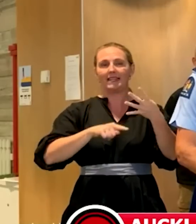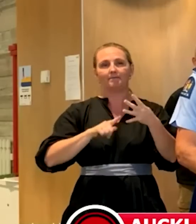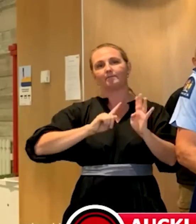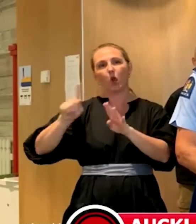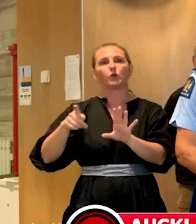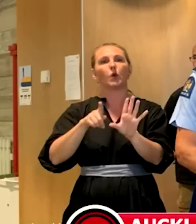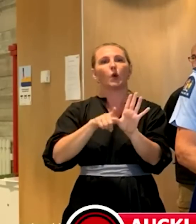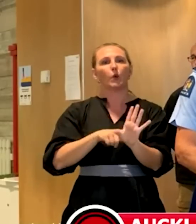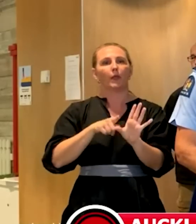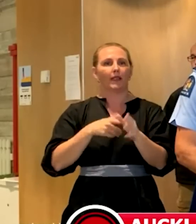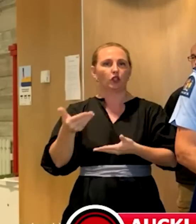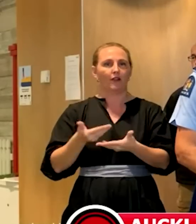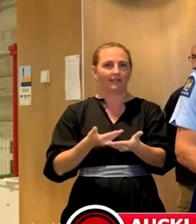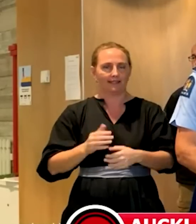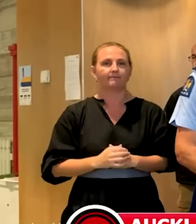aid section.